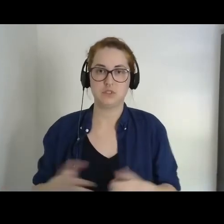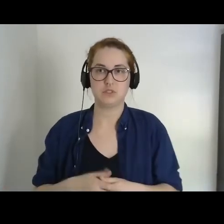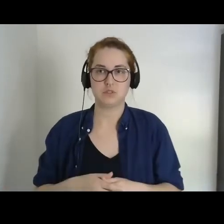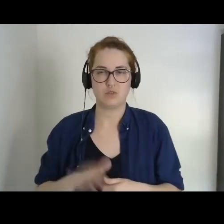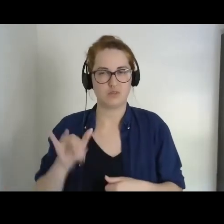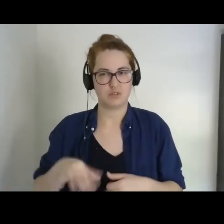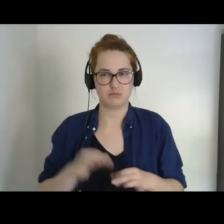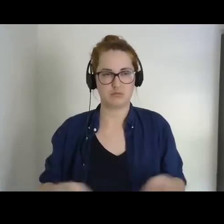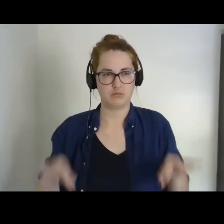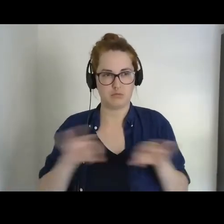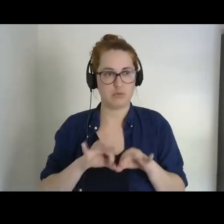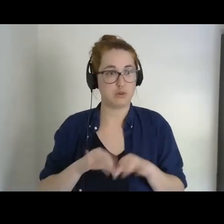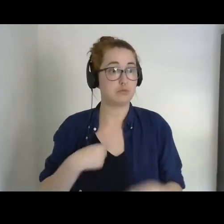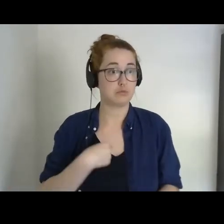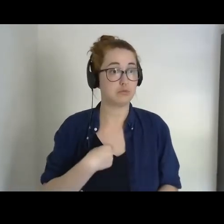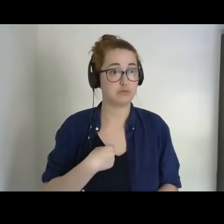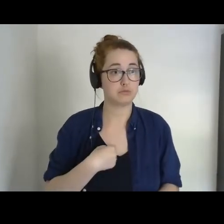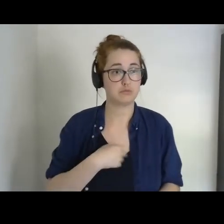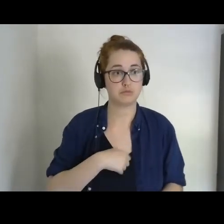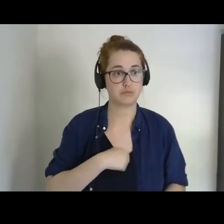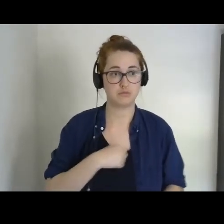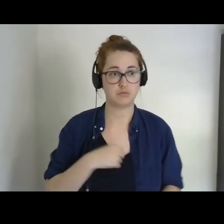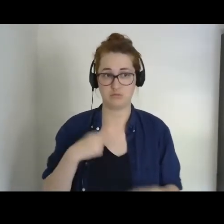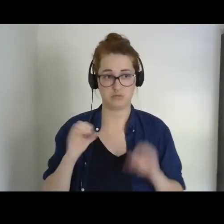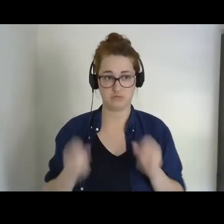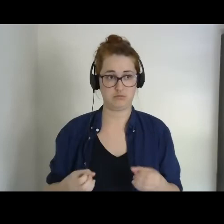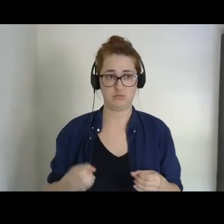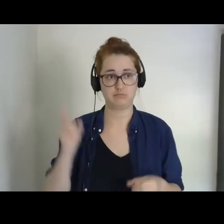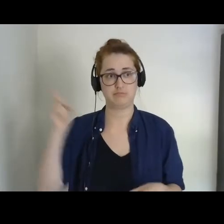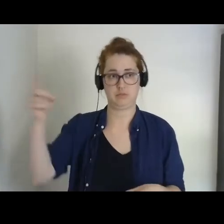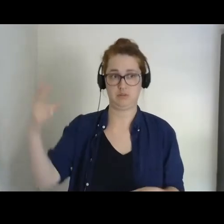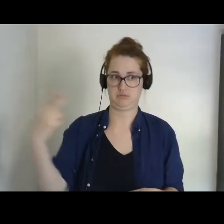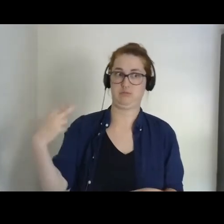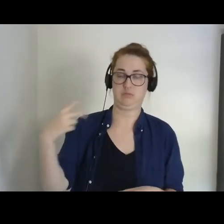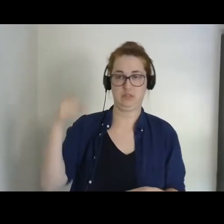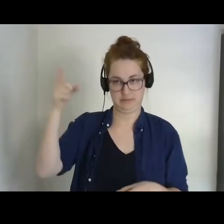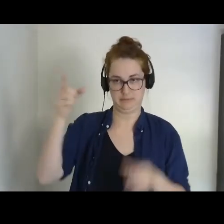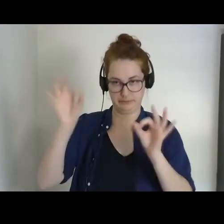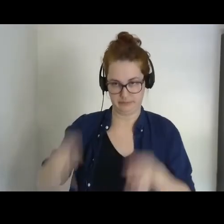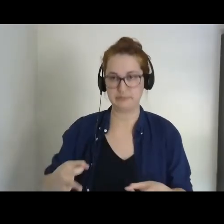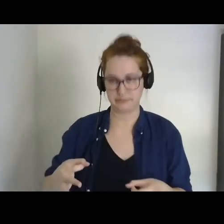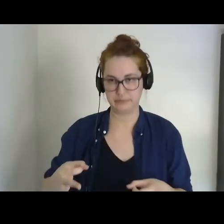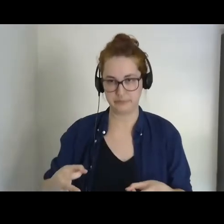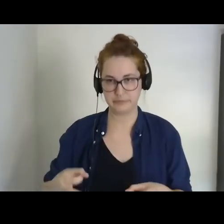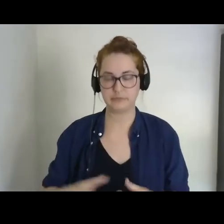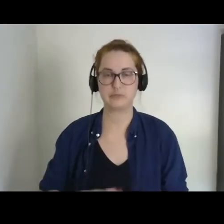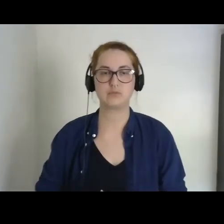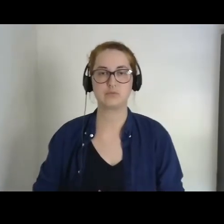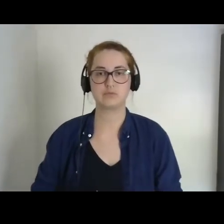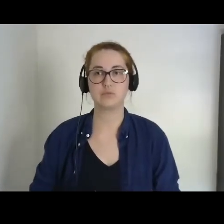was an important point, and I hope that we can discuss the importance of terminology a bit